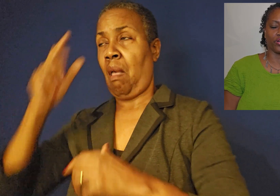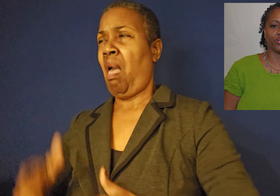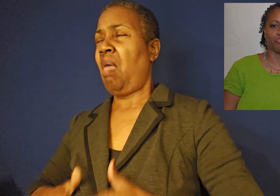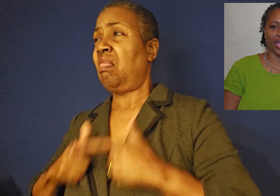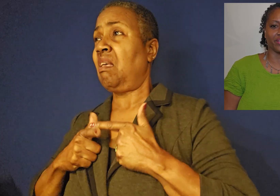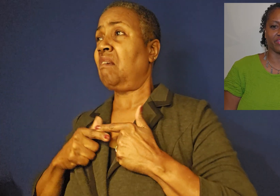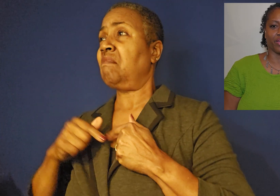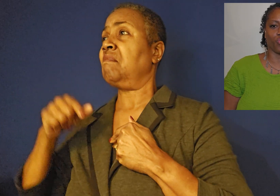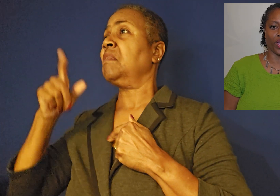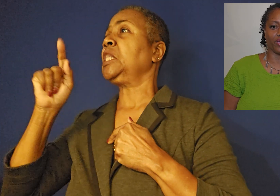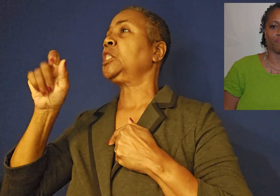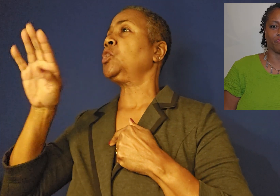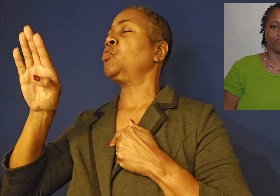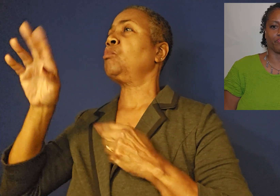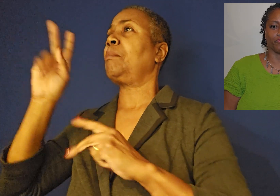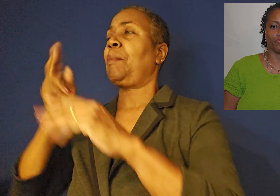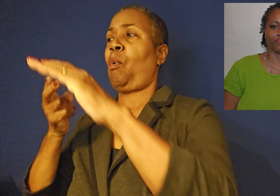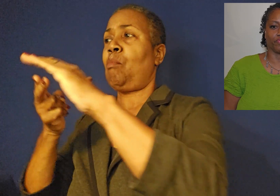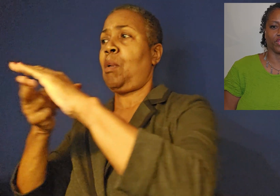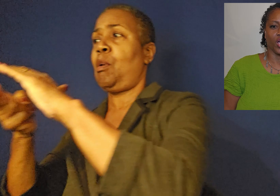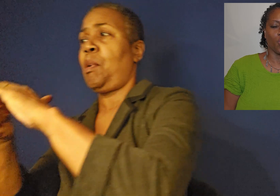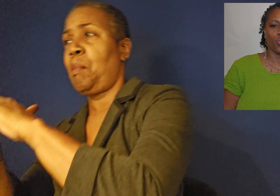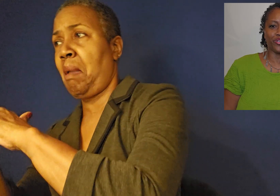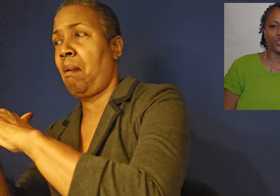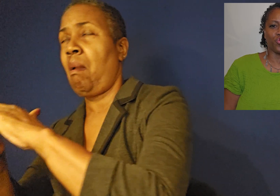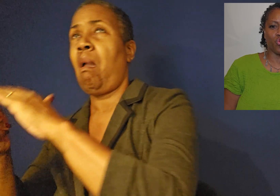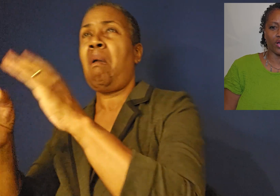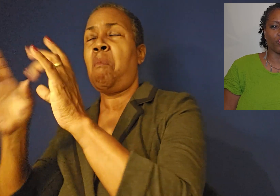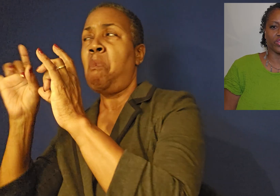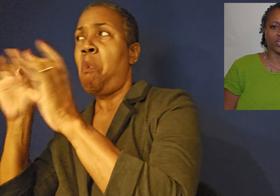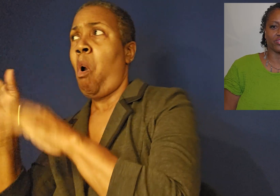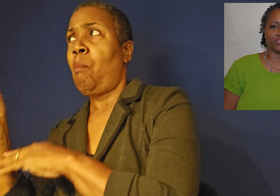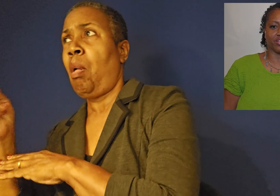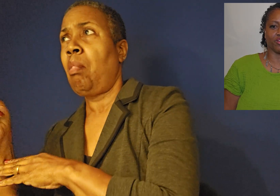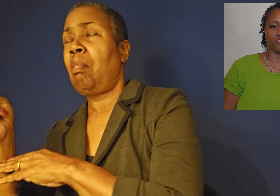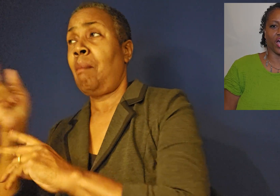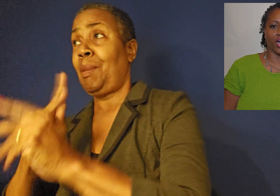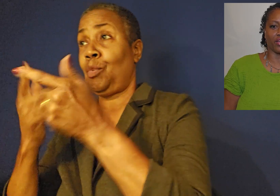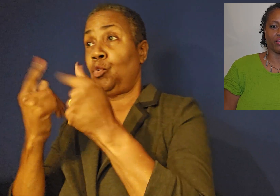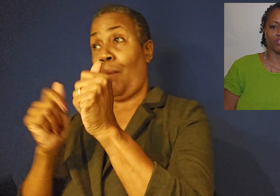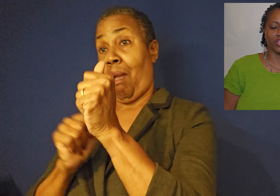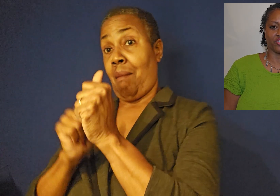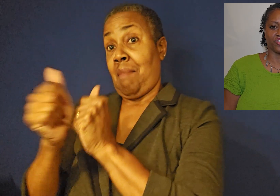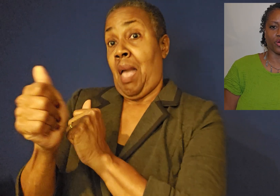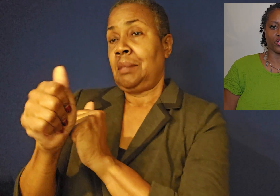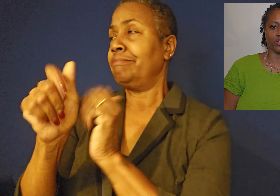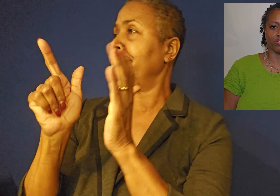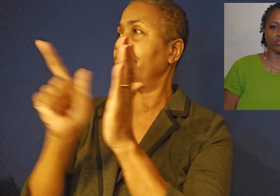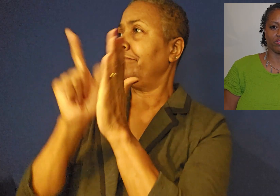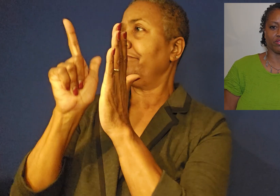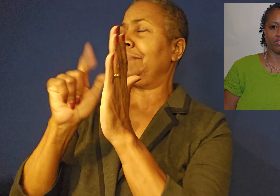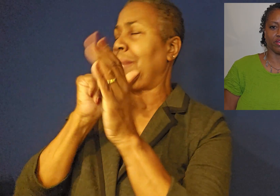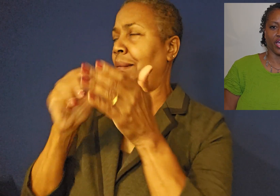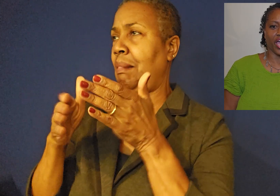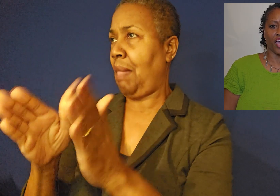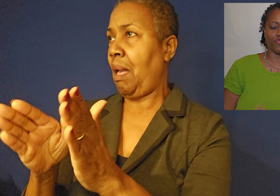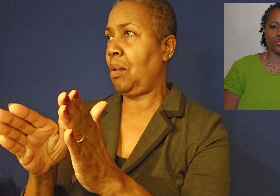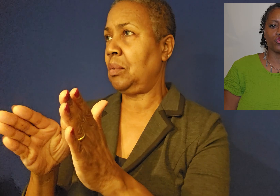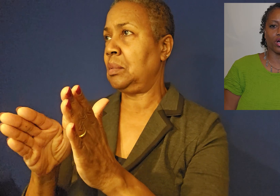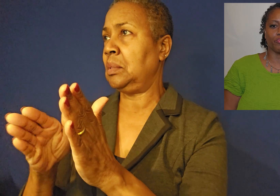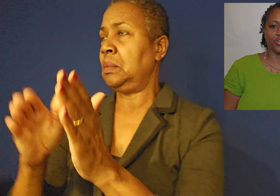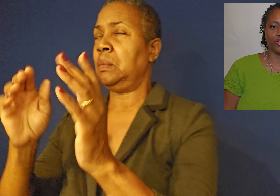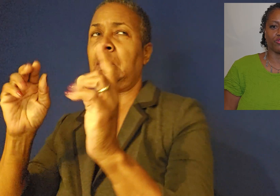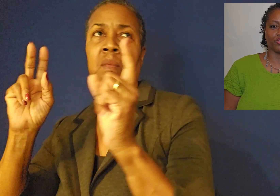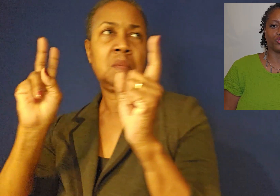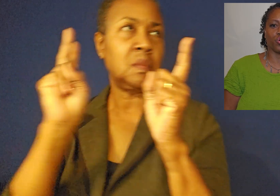no one could pass that way. "What do you want with us, Son of God?" they shouted. "Have